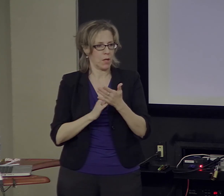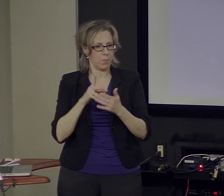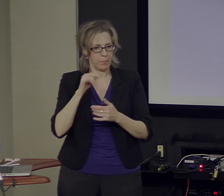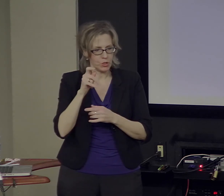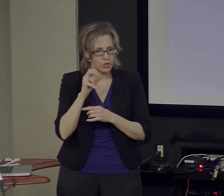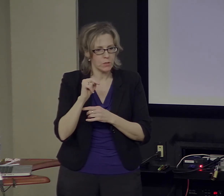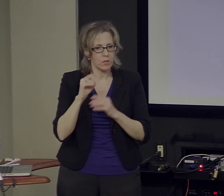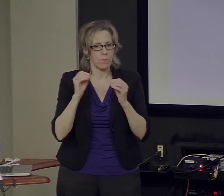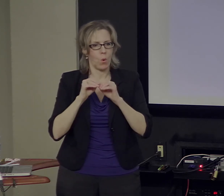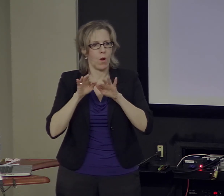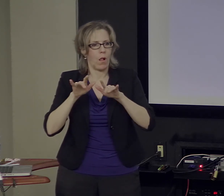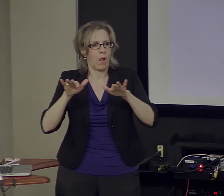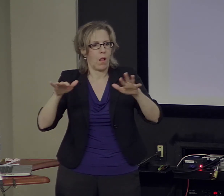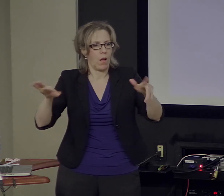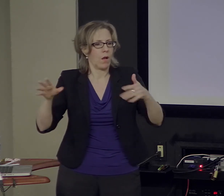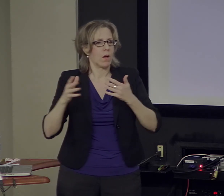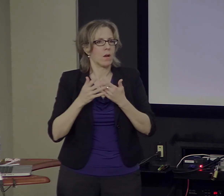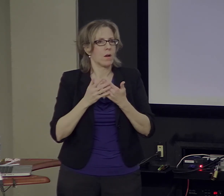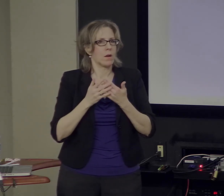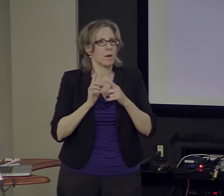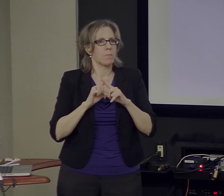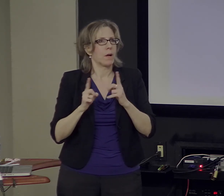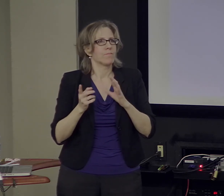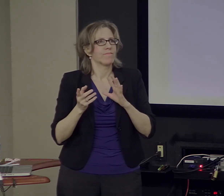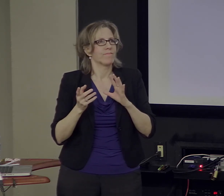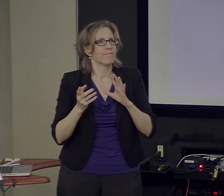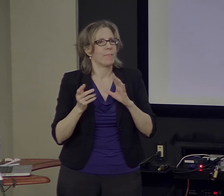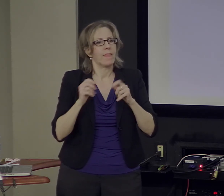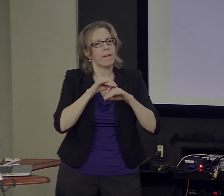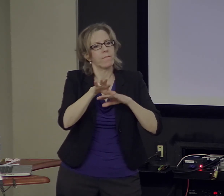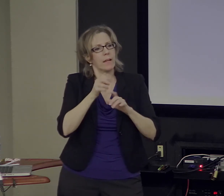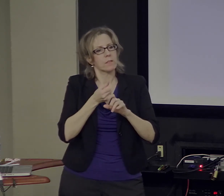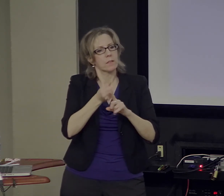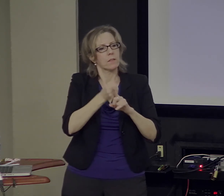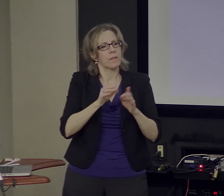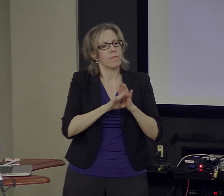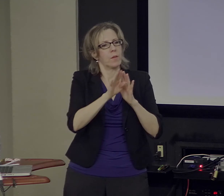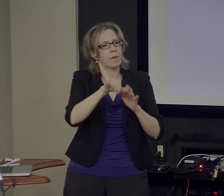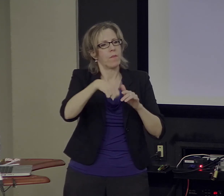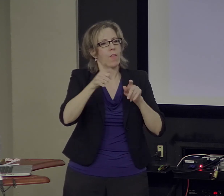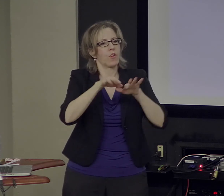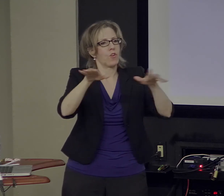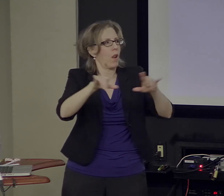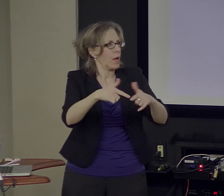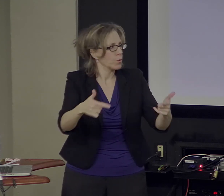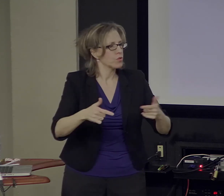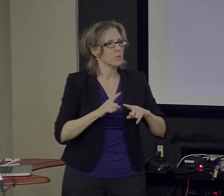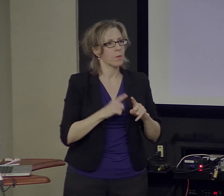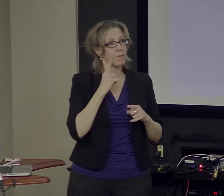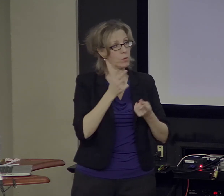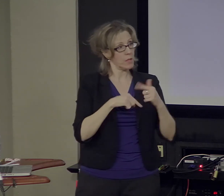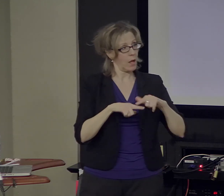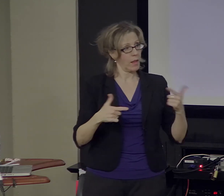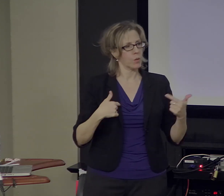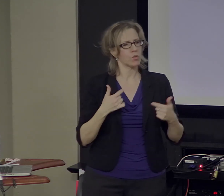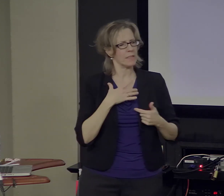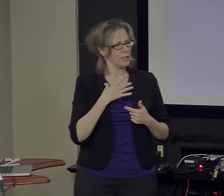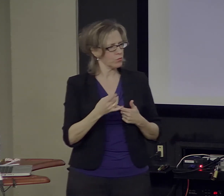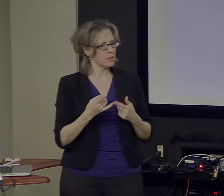And pidgin is also something that people who use spoken languages have used as contact languages. So, but